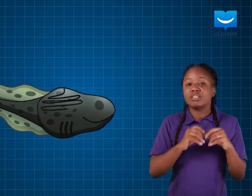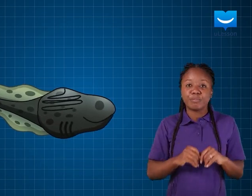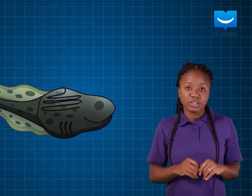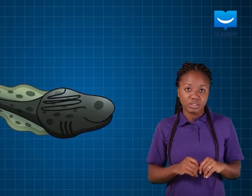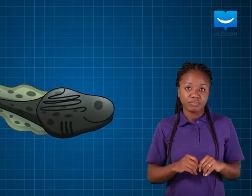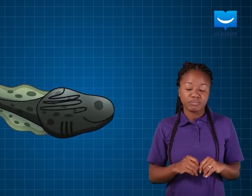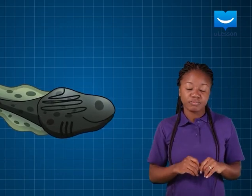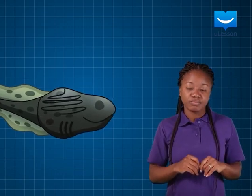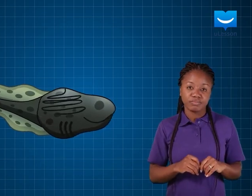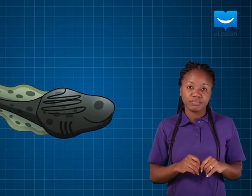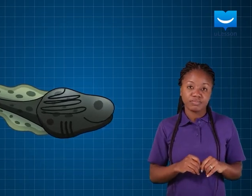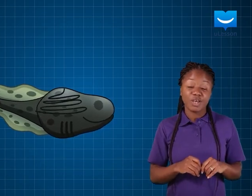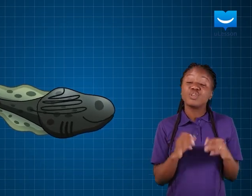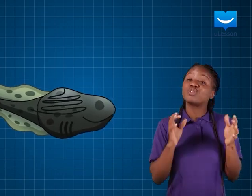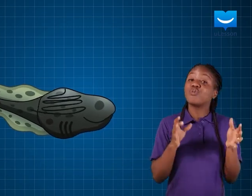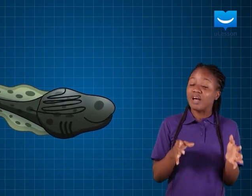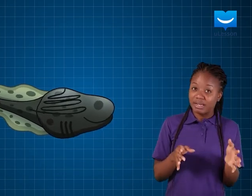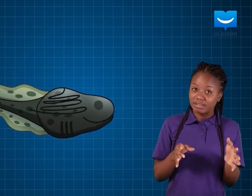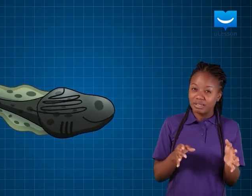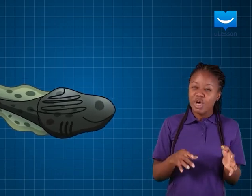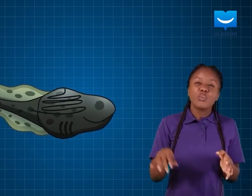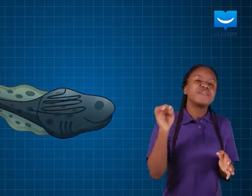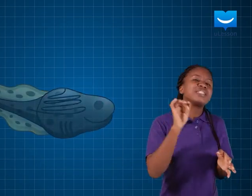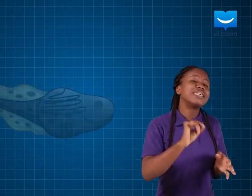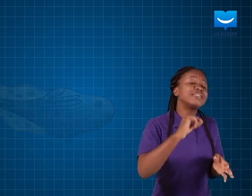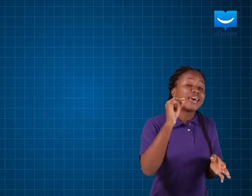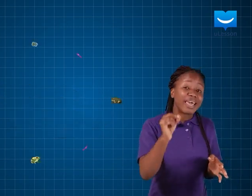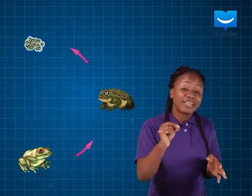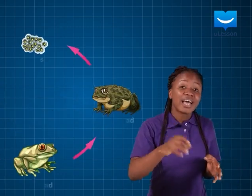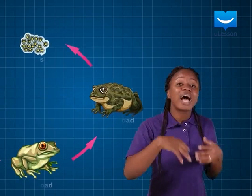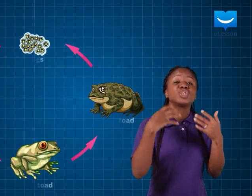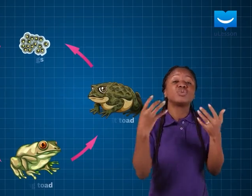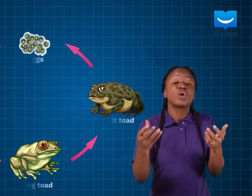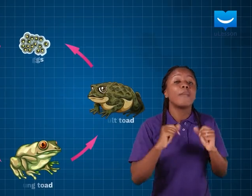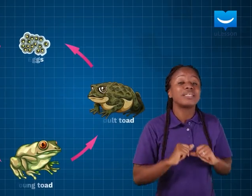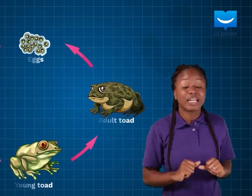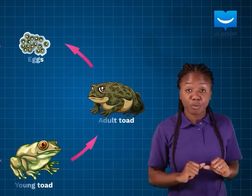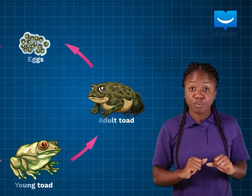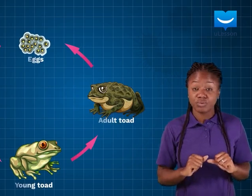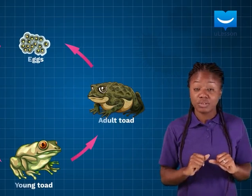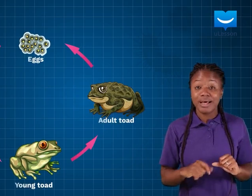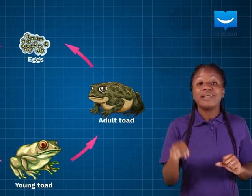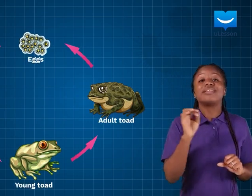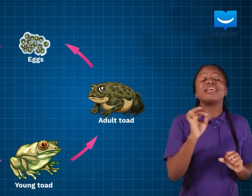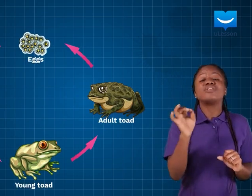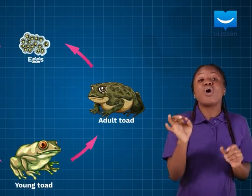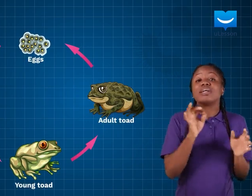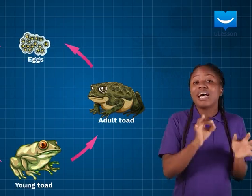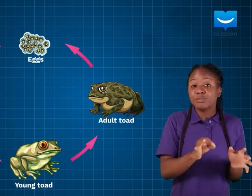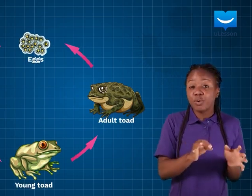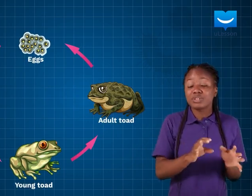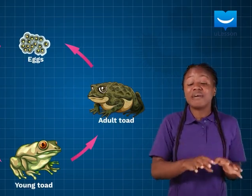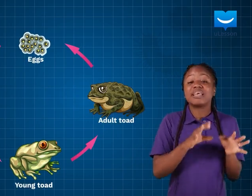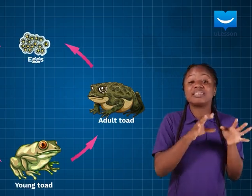through its body. So far, we've seen the eggs hatch to become tadpoles. These